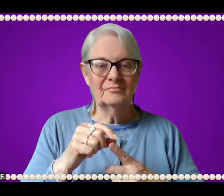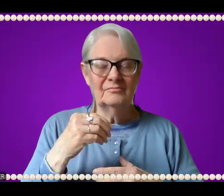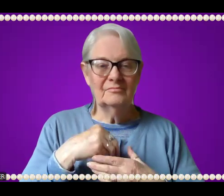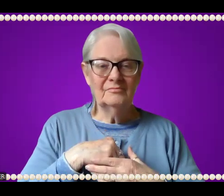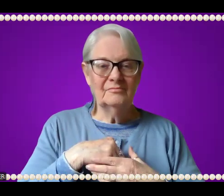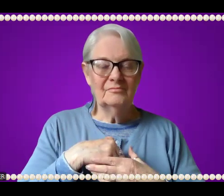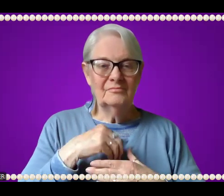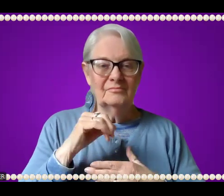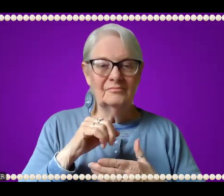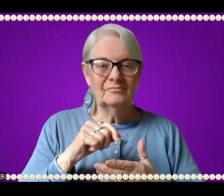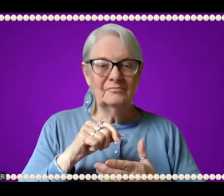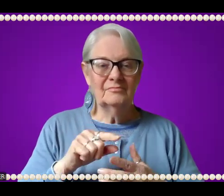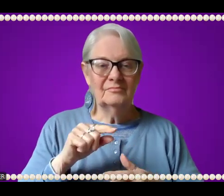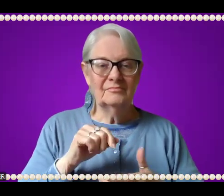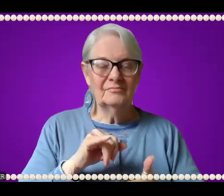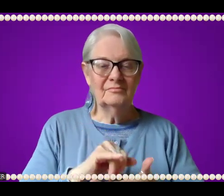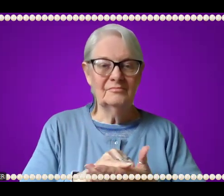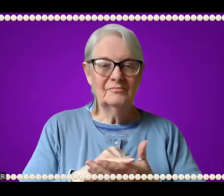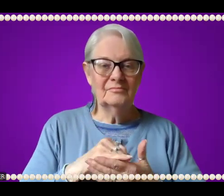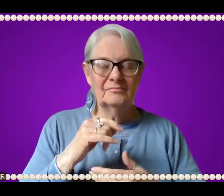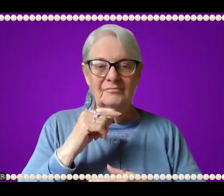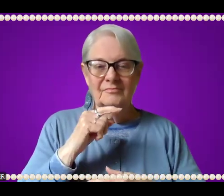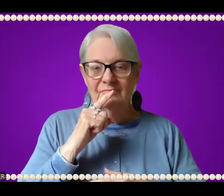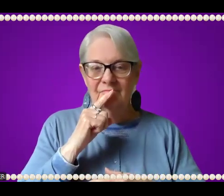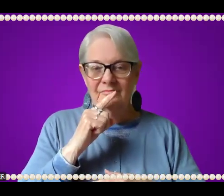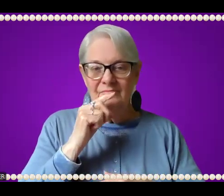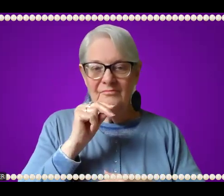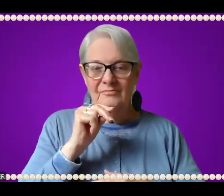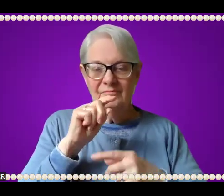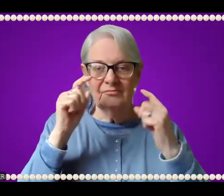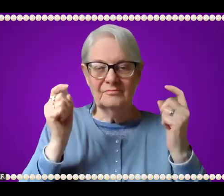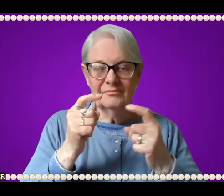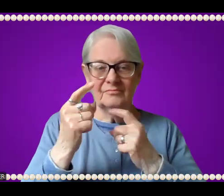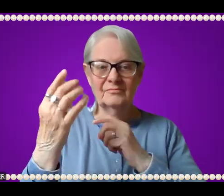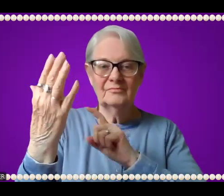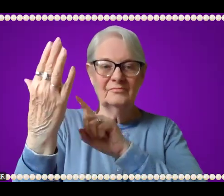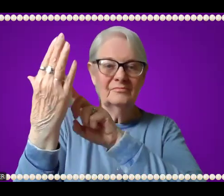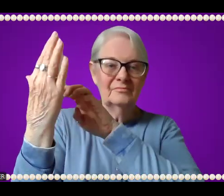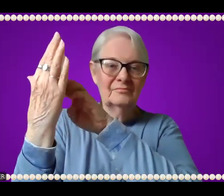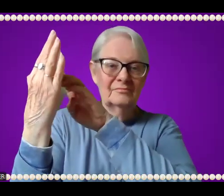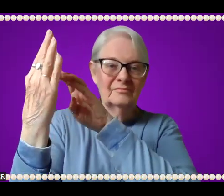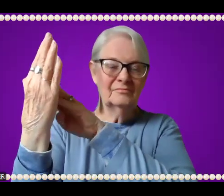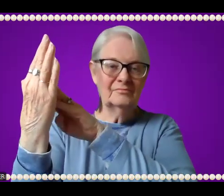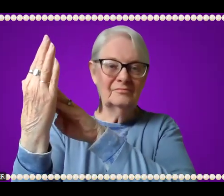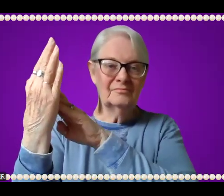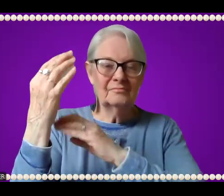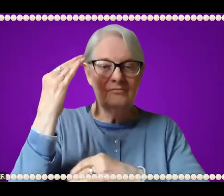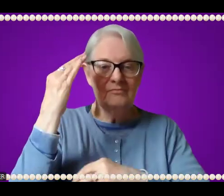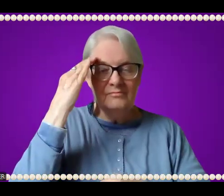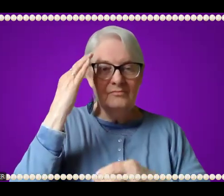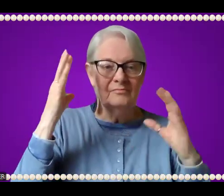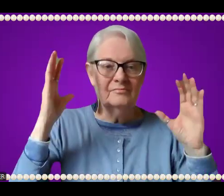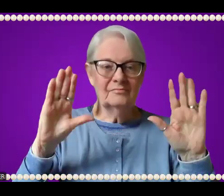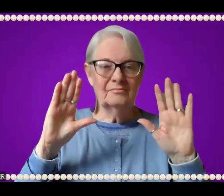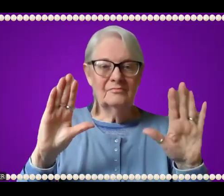heart that I might not sin against you. And I just thought that was a very awesome scripture to have